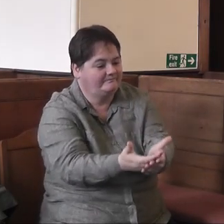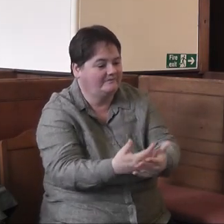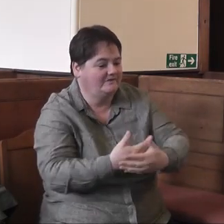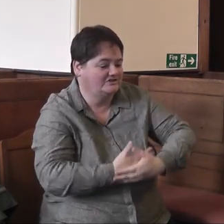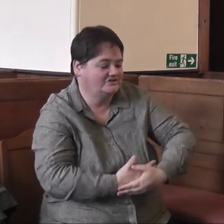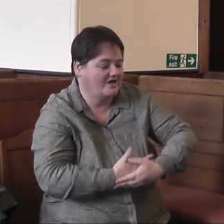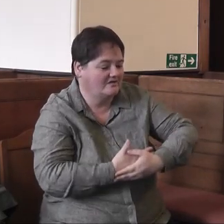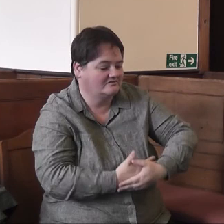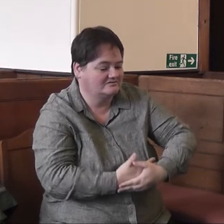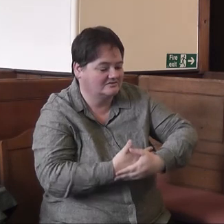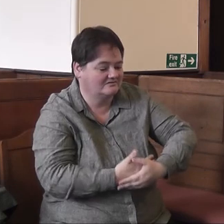a child,